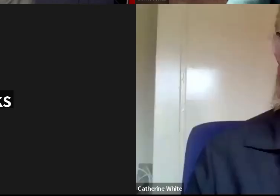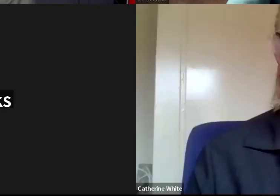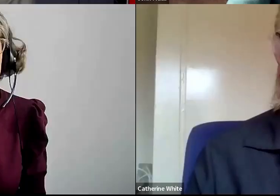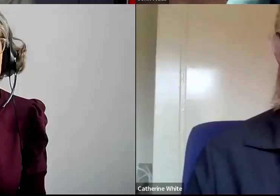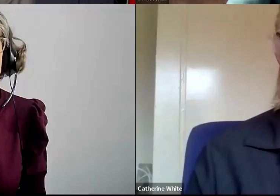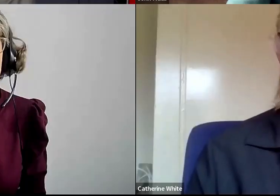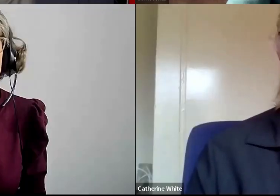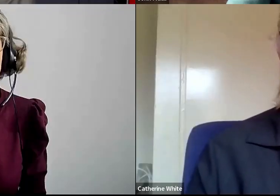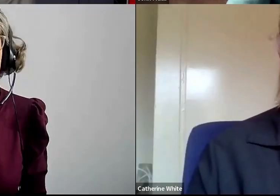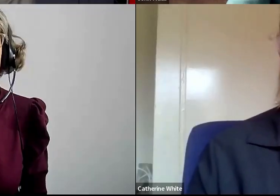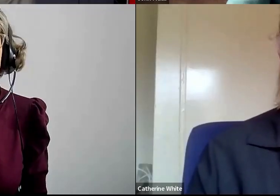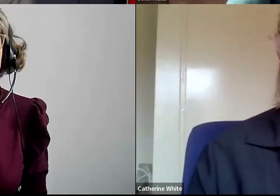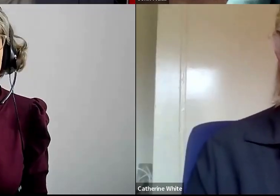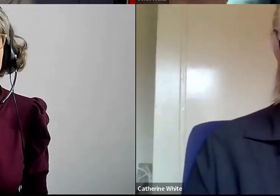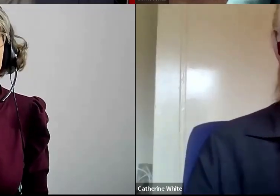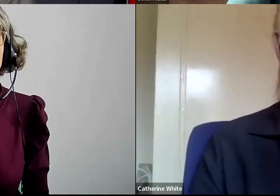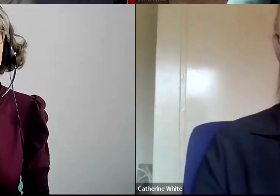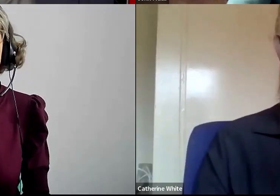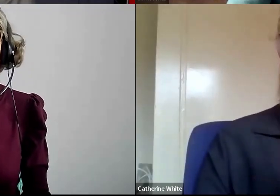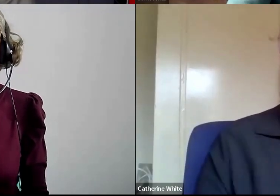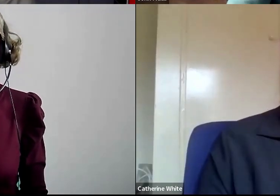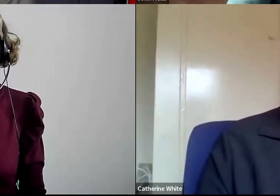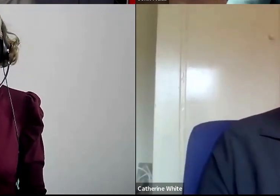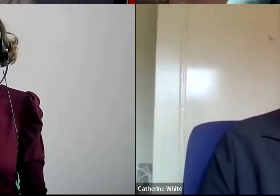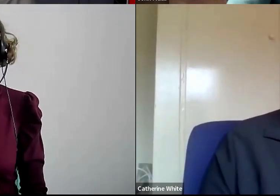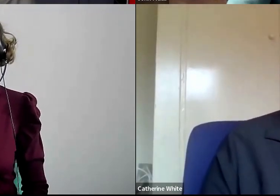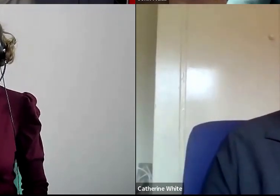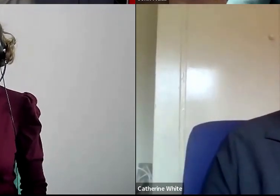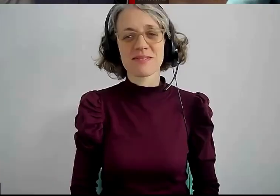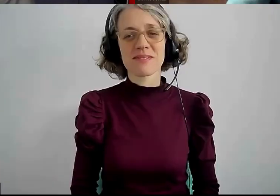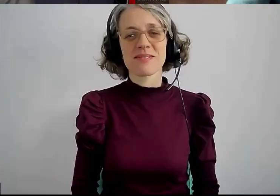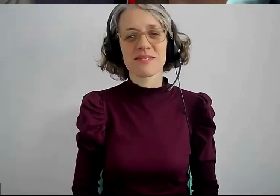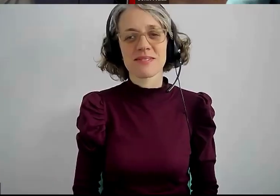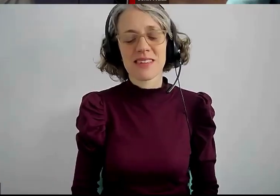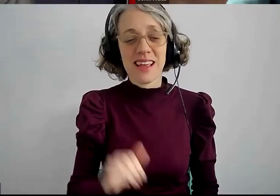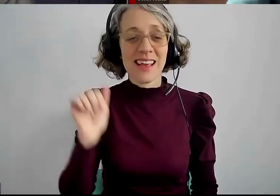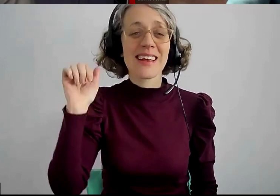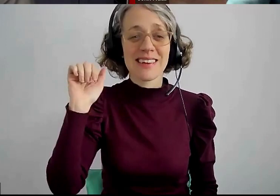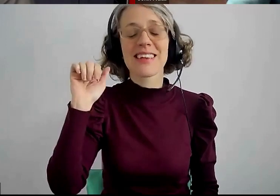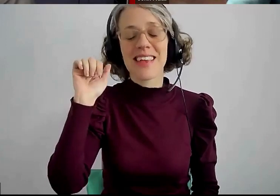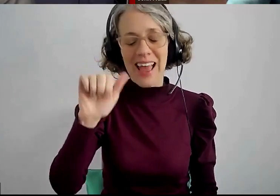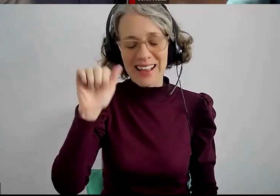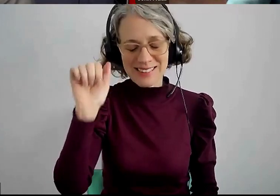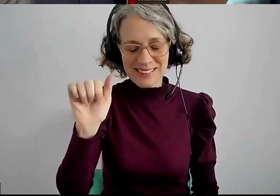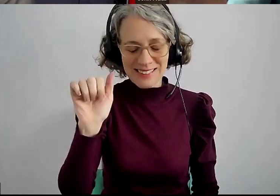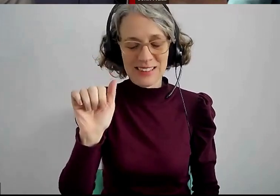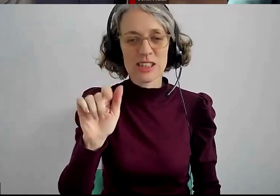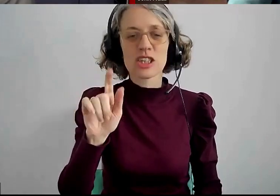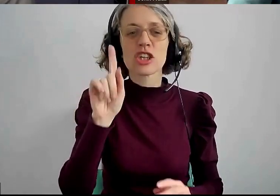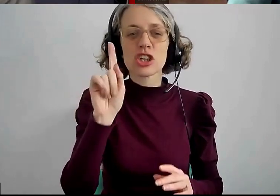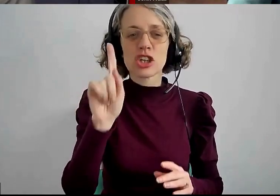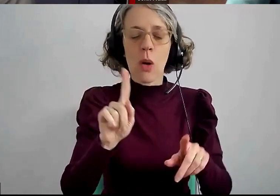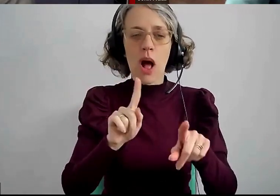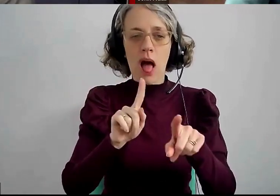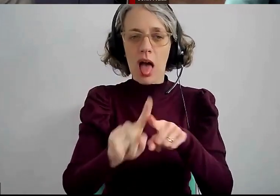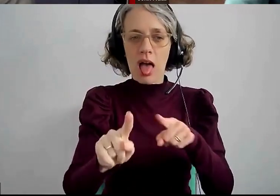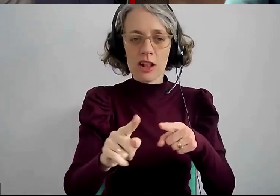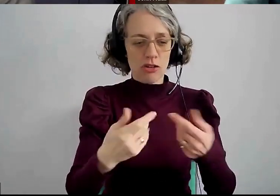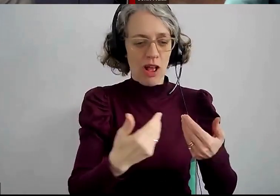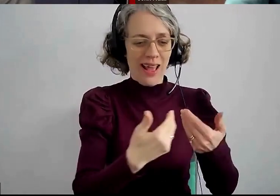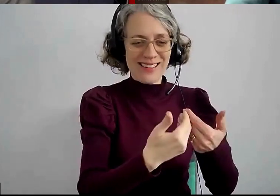work? Yes. If I can separate those for a moment,